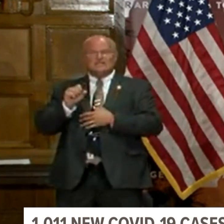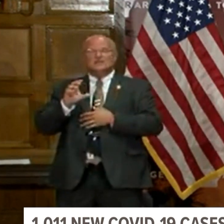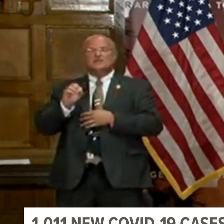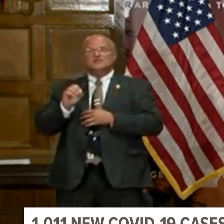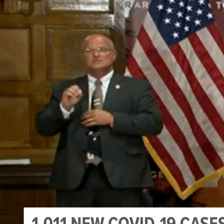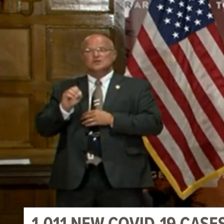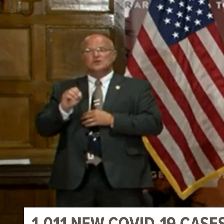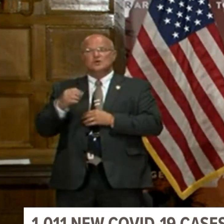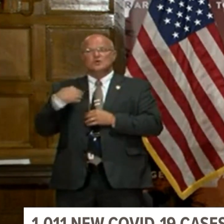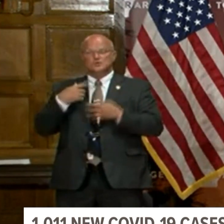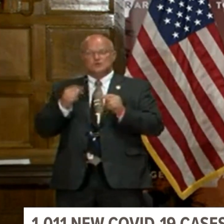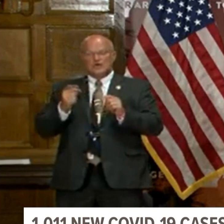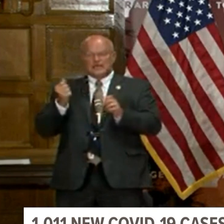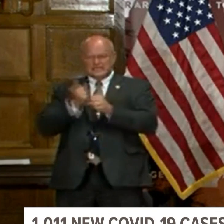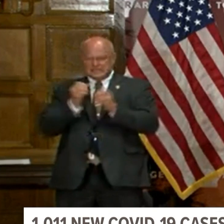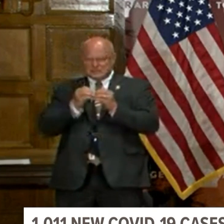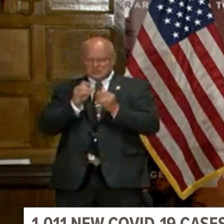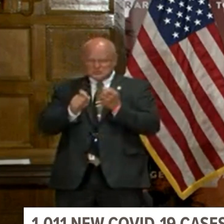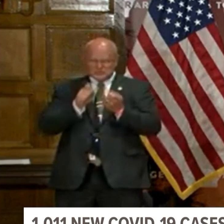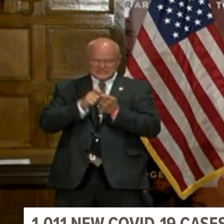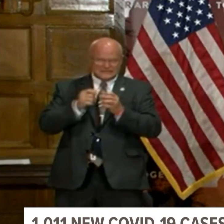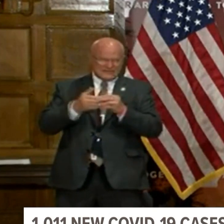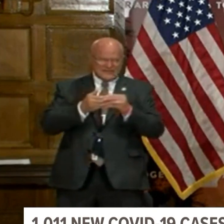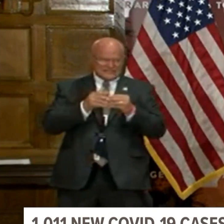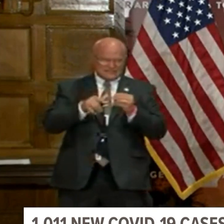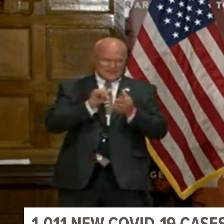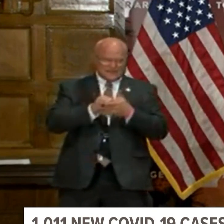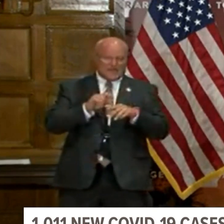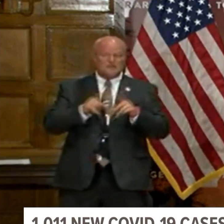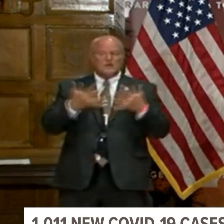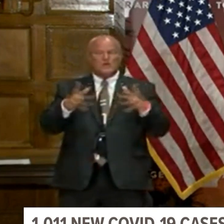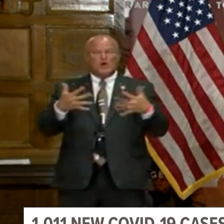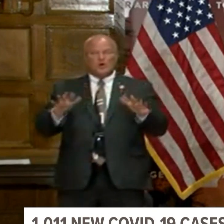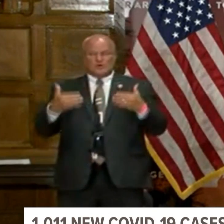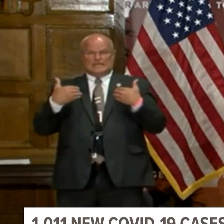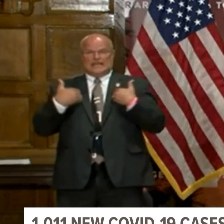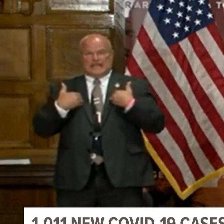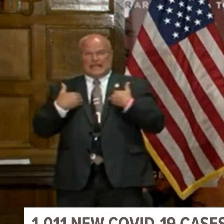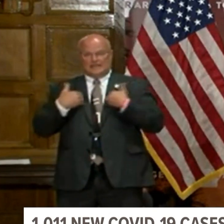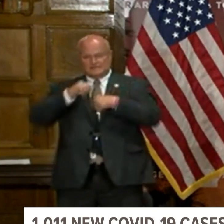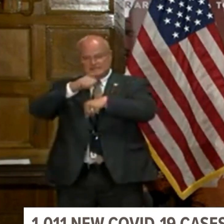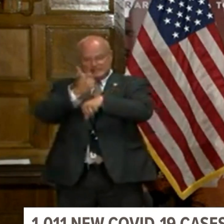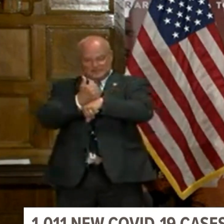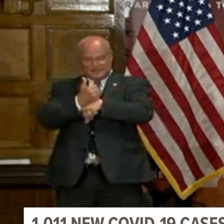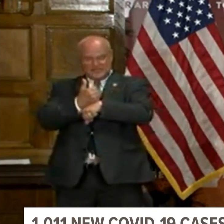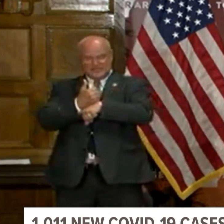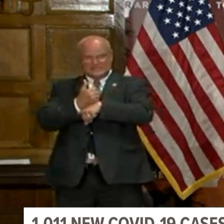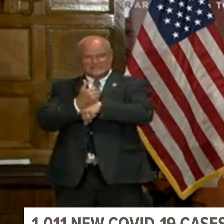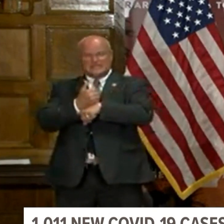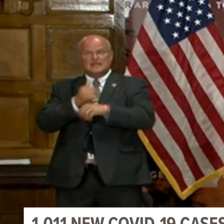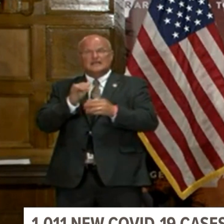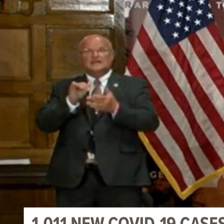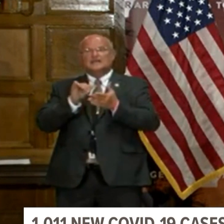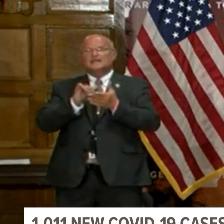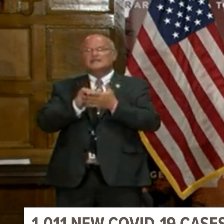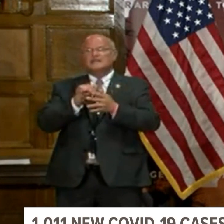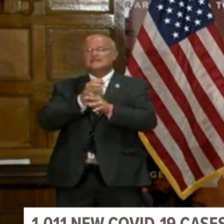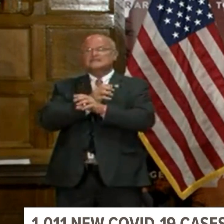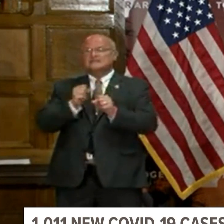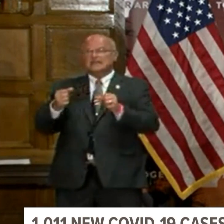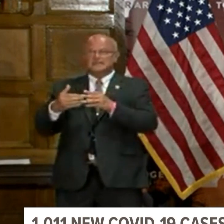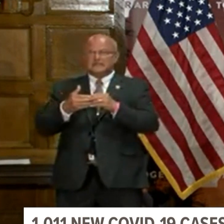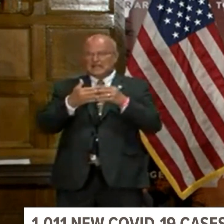so we'll try to get you any more specific guidance on that, but we already have in place, the